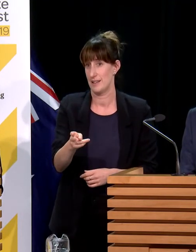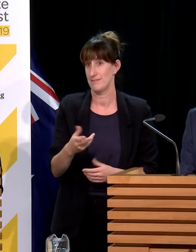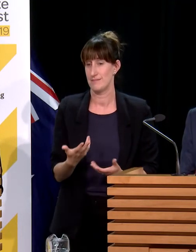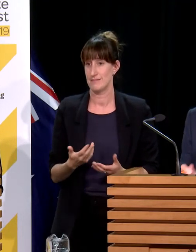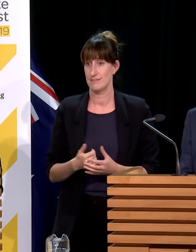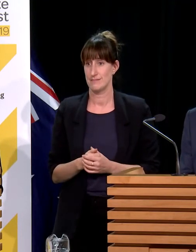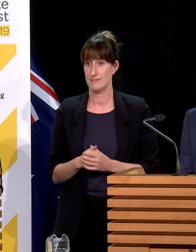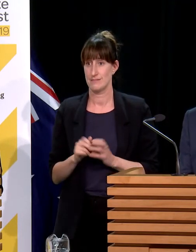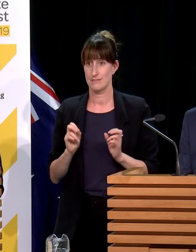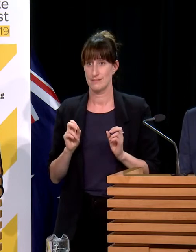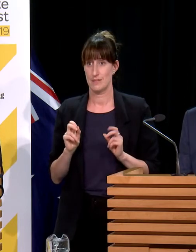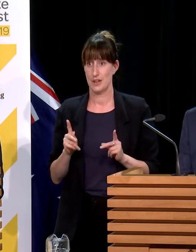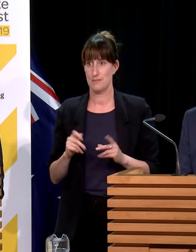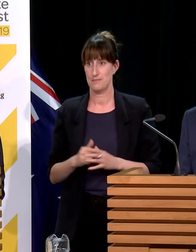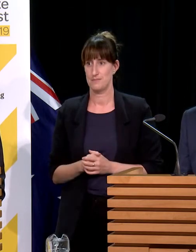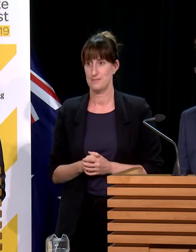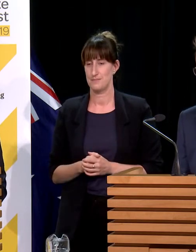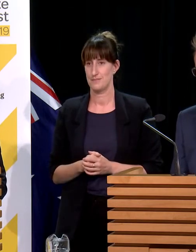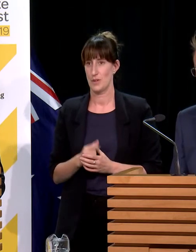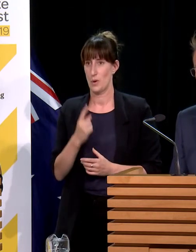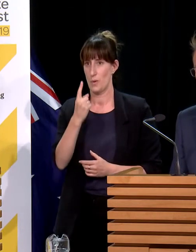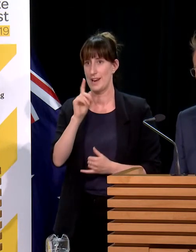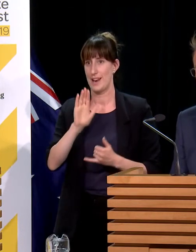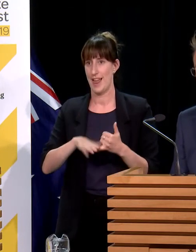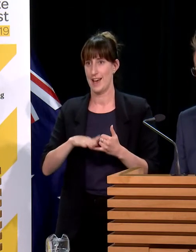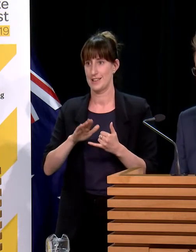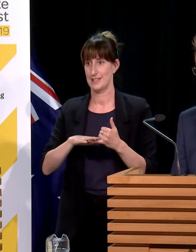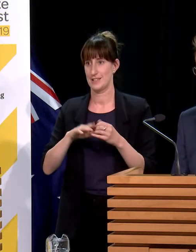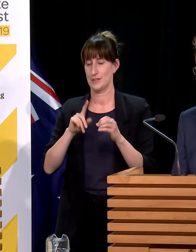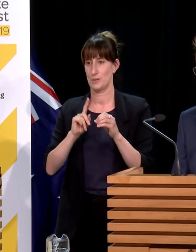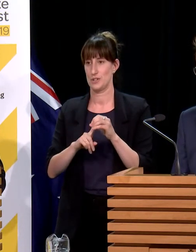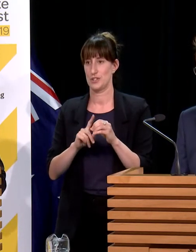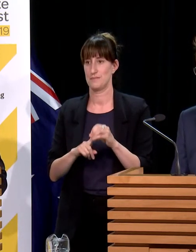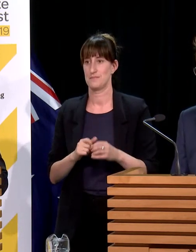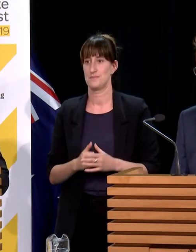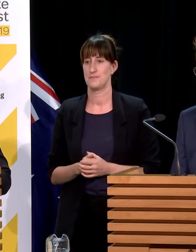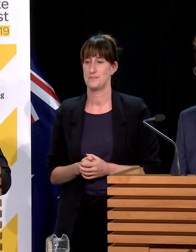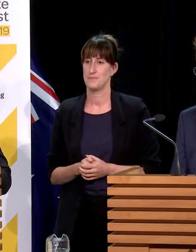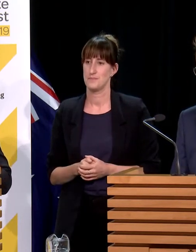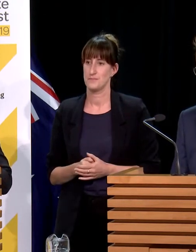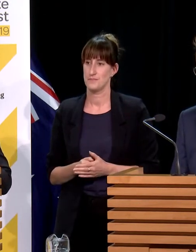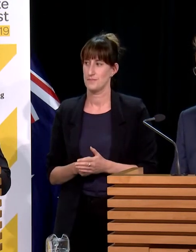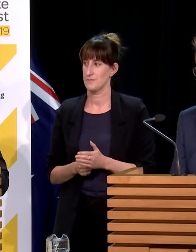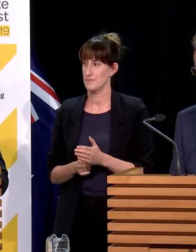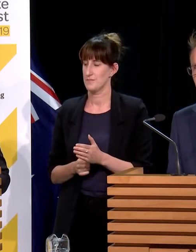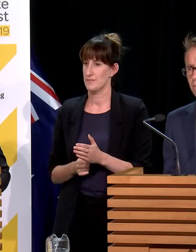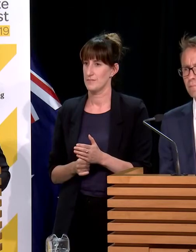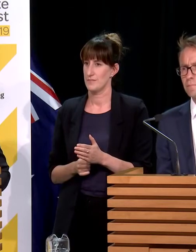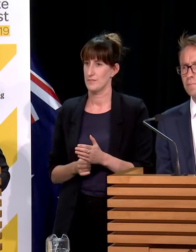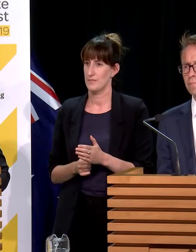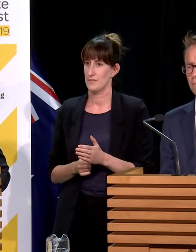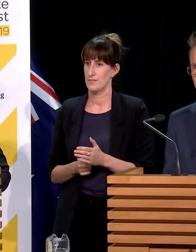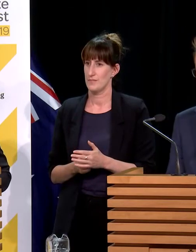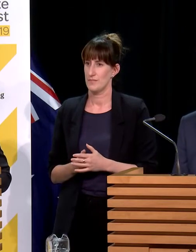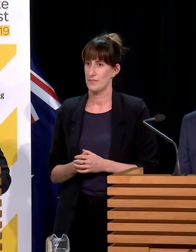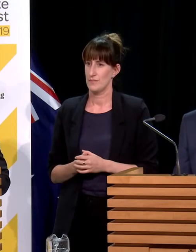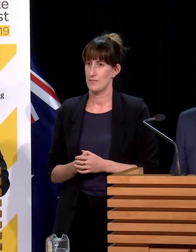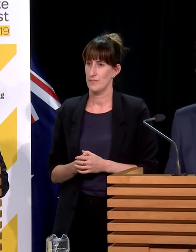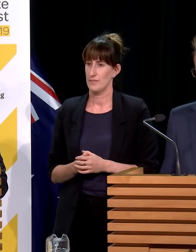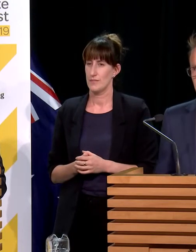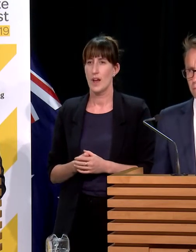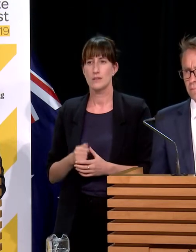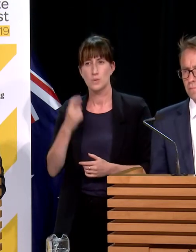Okay. Well, Dr. Bloom, One last question. Dr. Bloomfield, can I ask you about the whether you've had any briefings on the high levels of